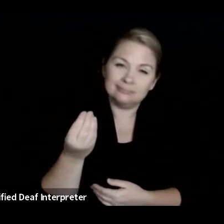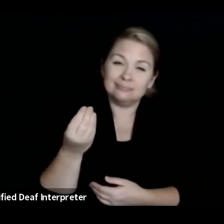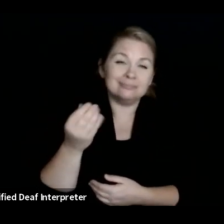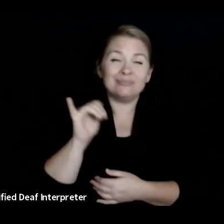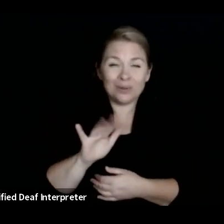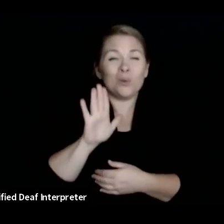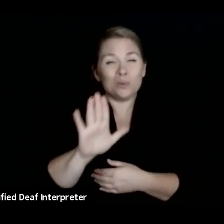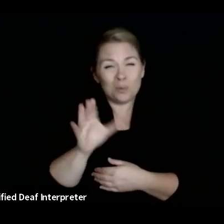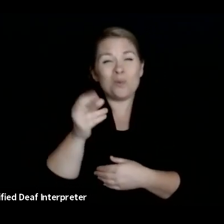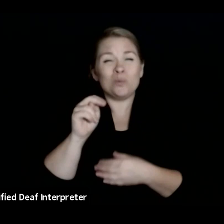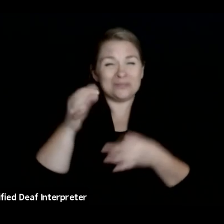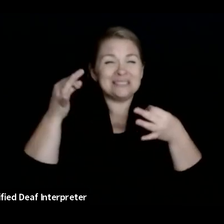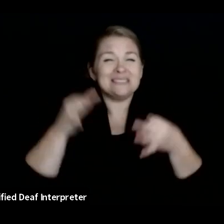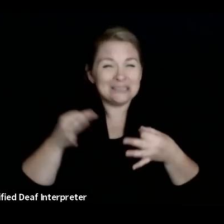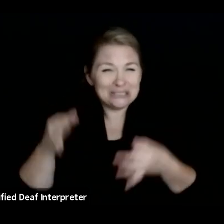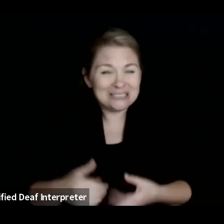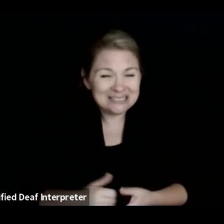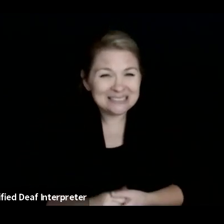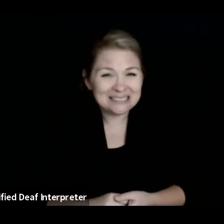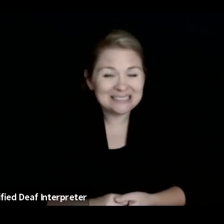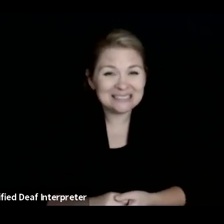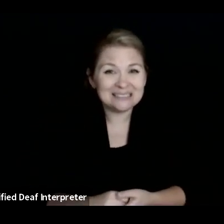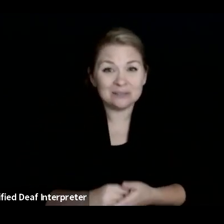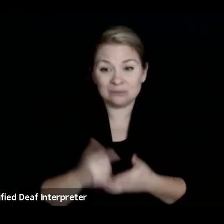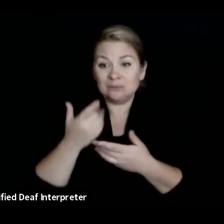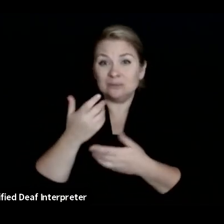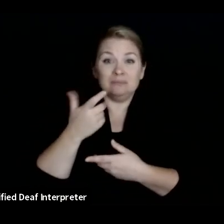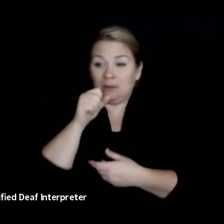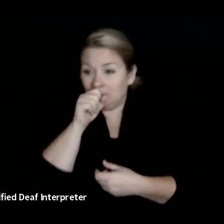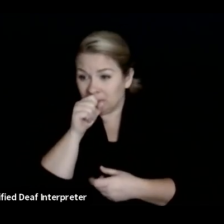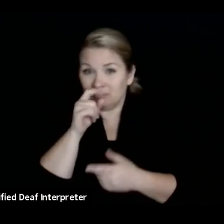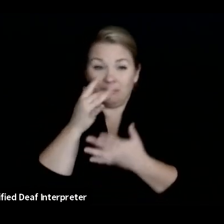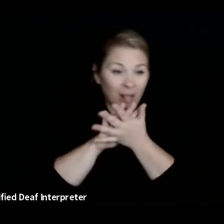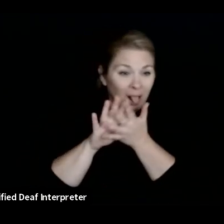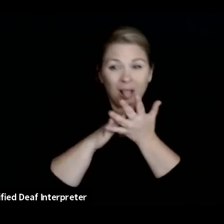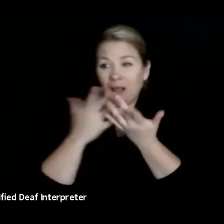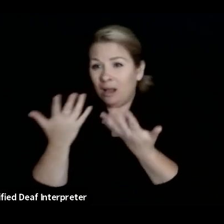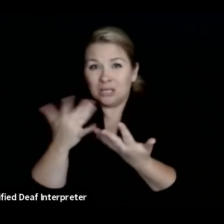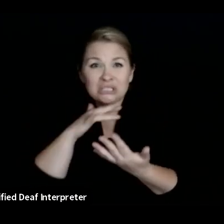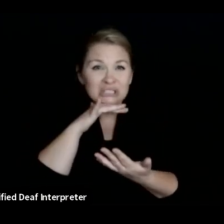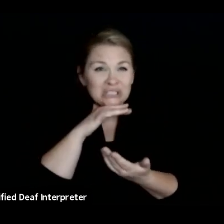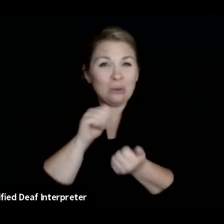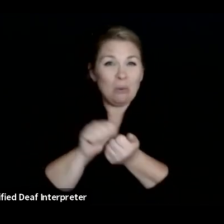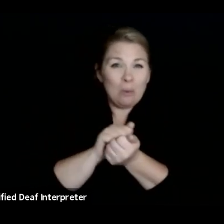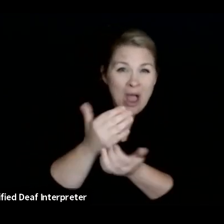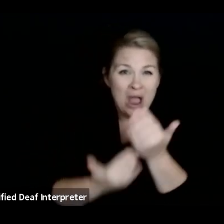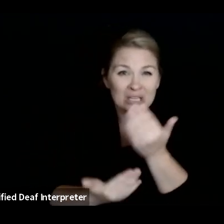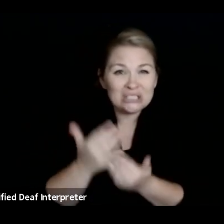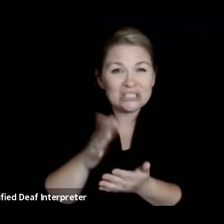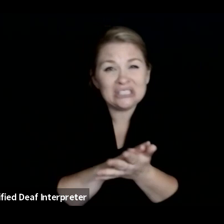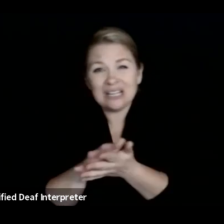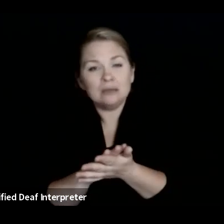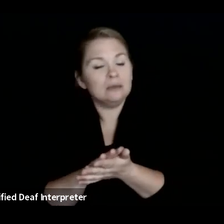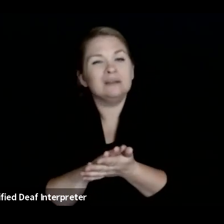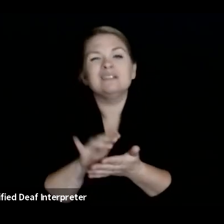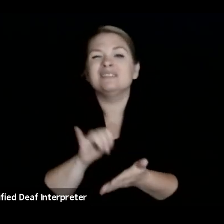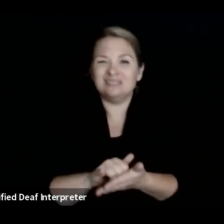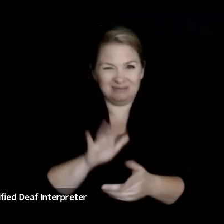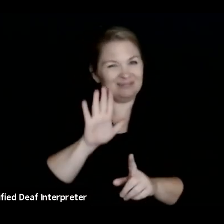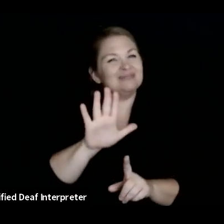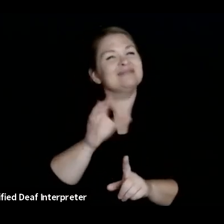you choose to do the right thing or to ignore the protective guidance, you are contributing to the solution or to the